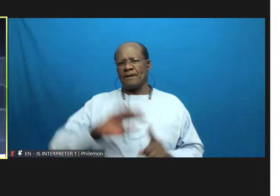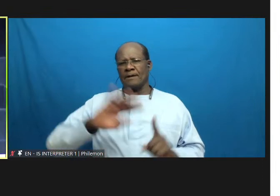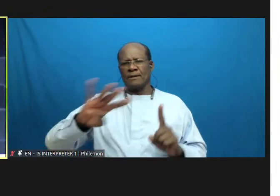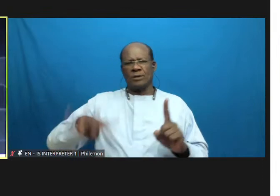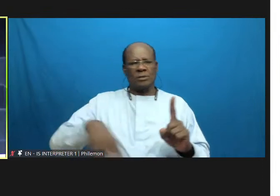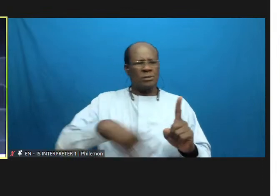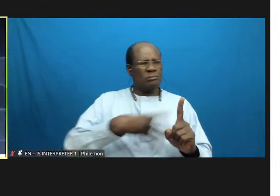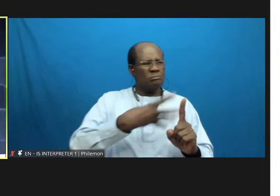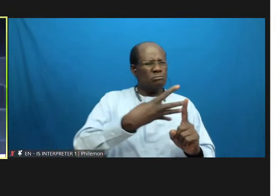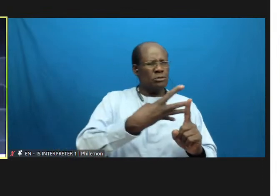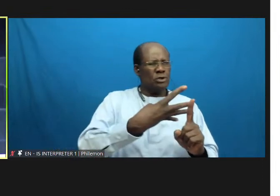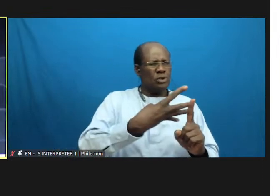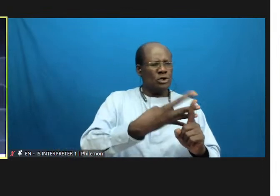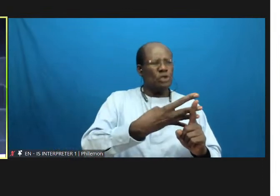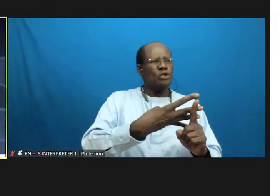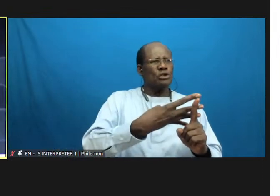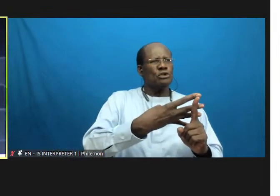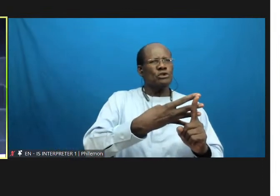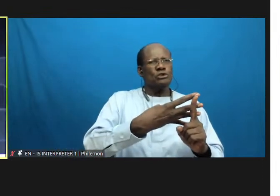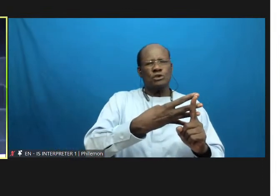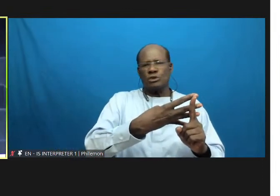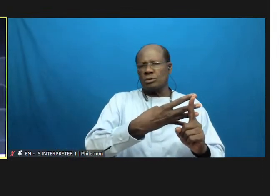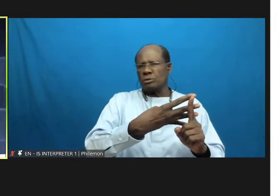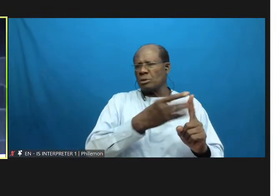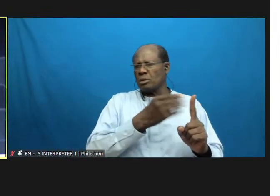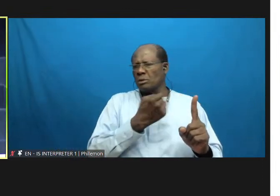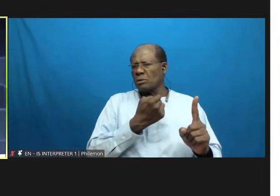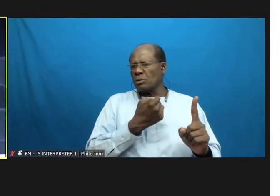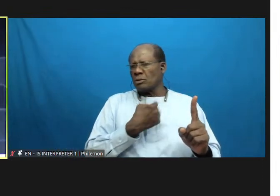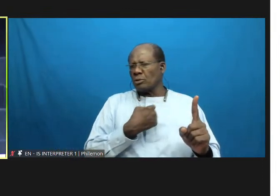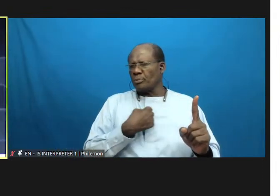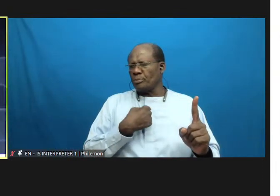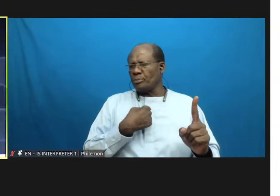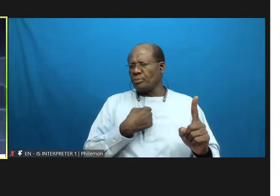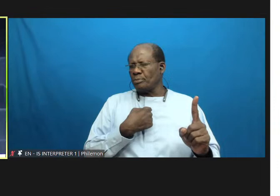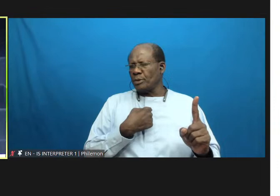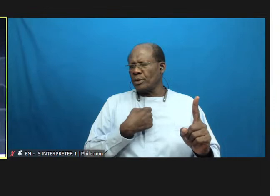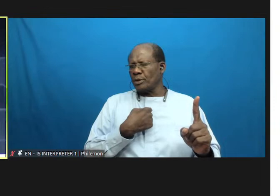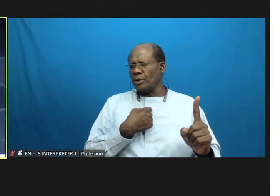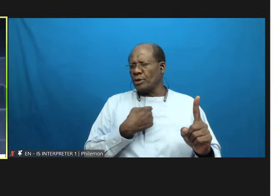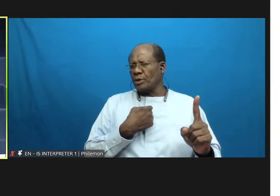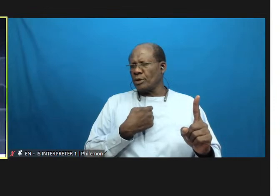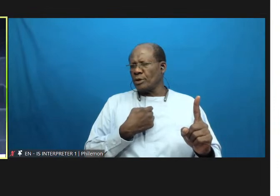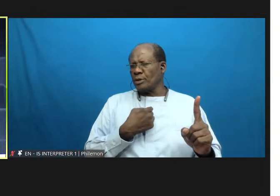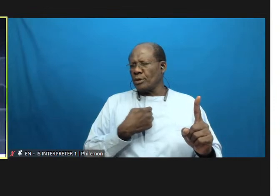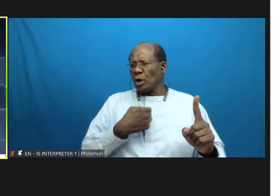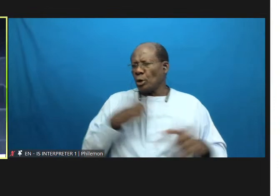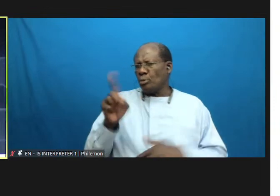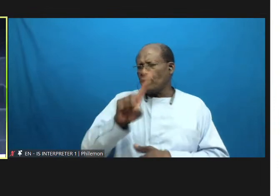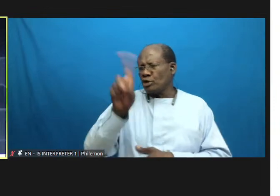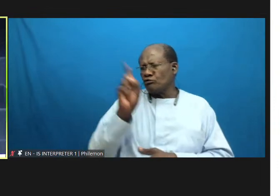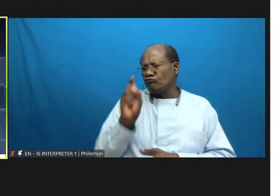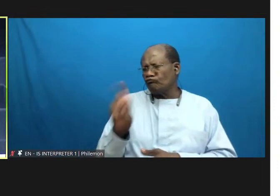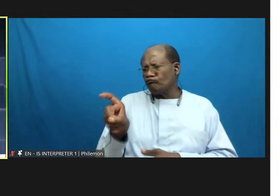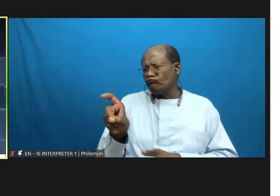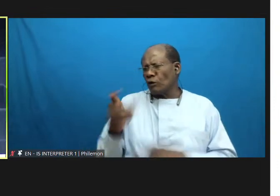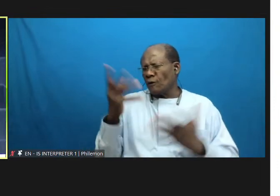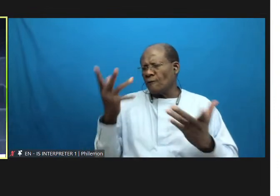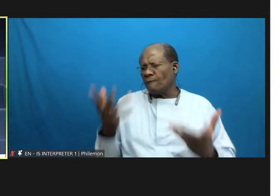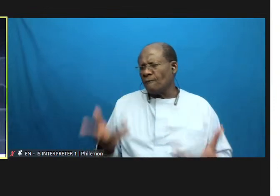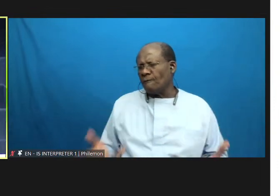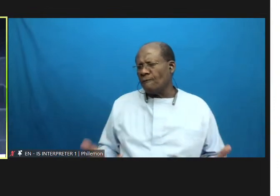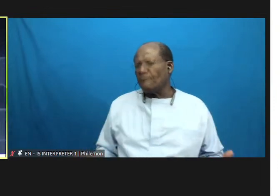there, I asked for more strengthening participation of civil